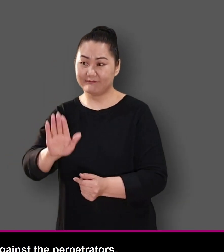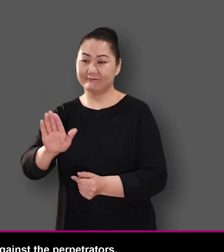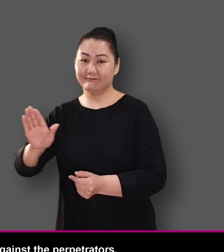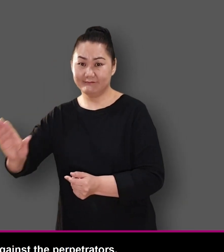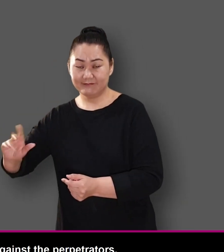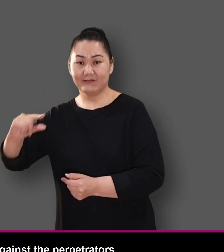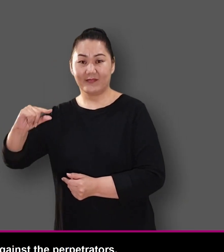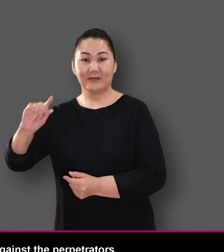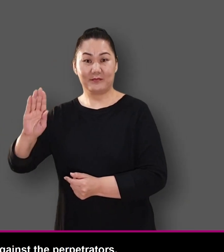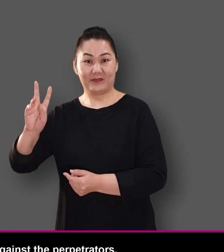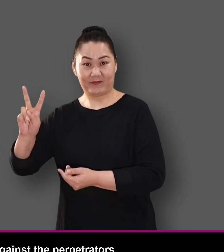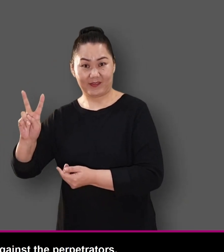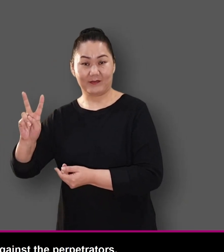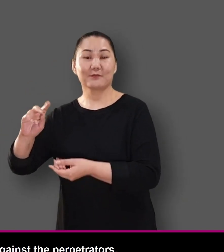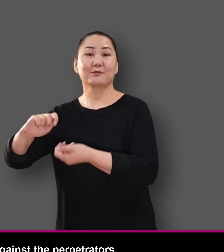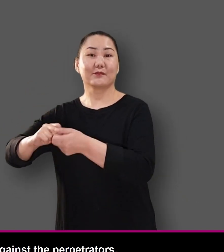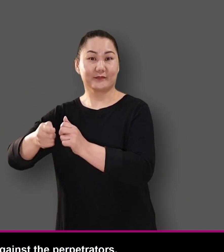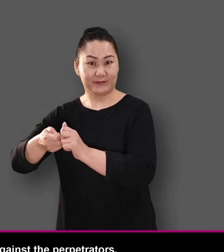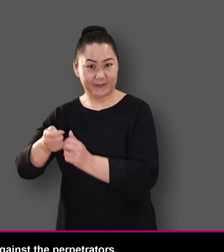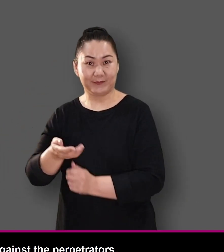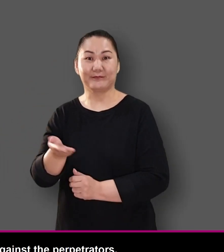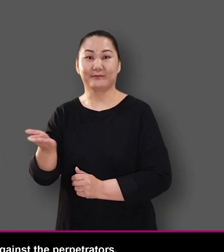cases against the perpetrators.